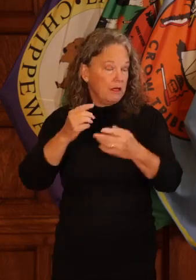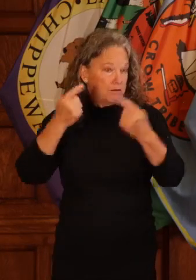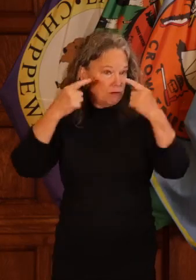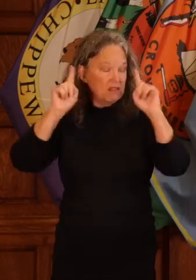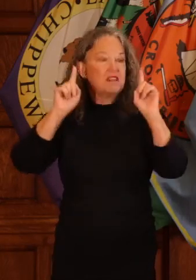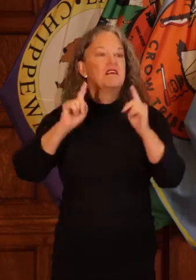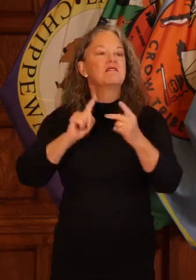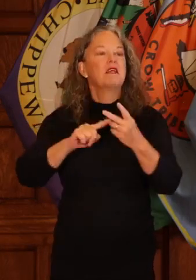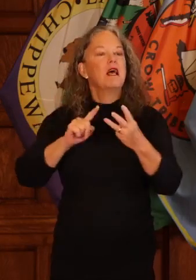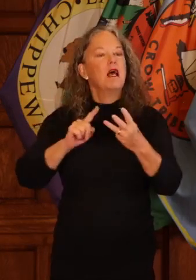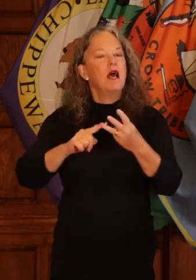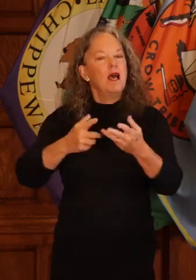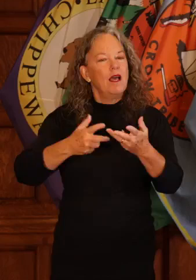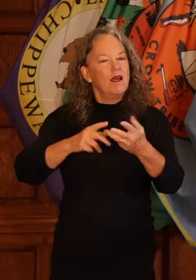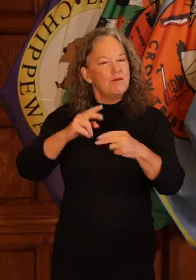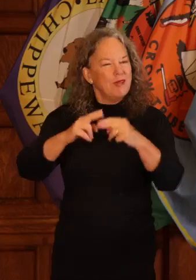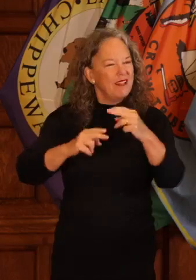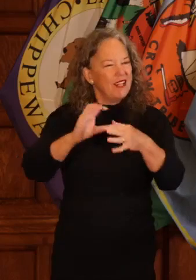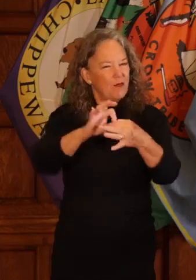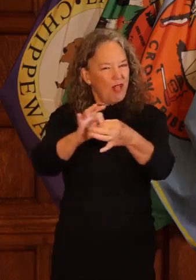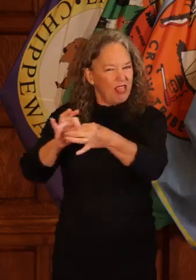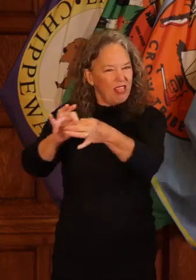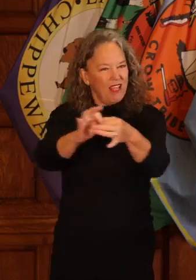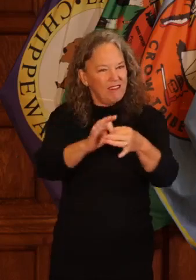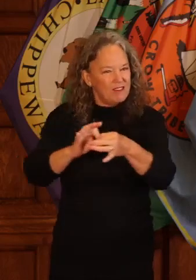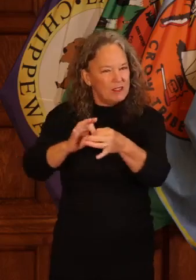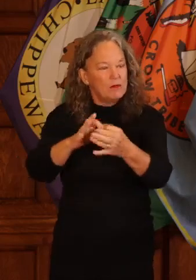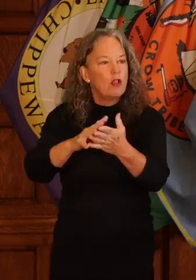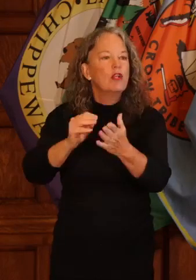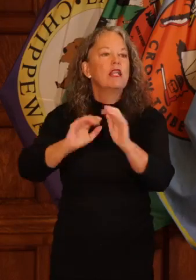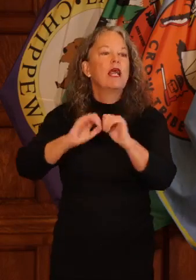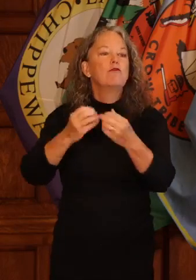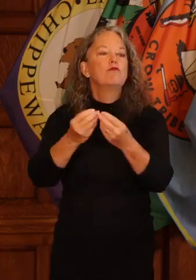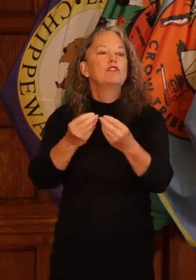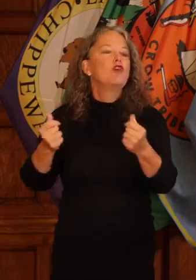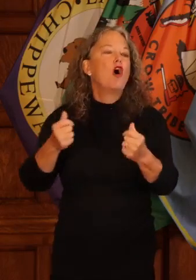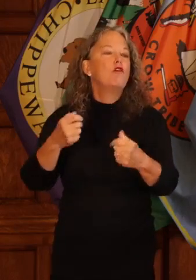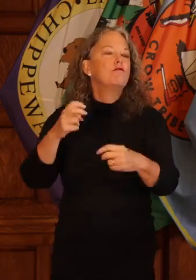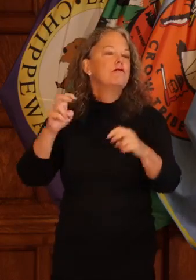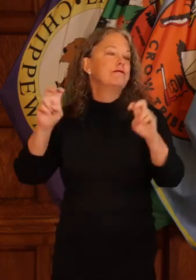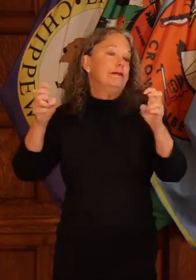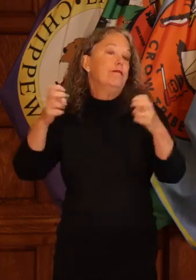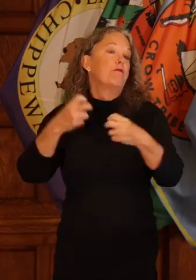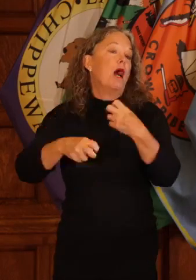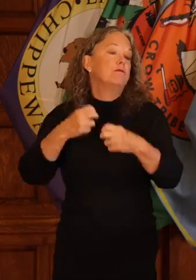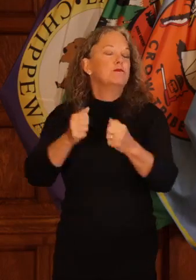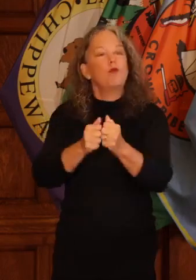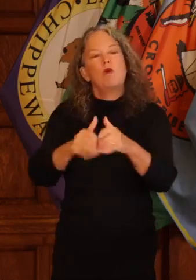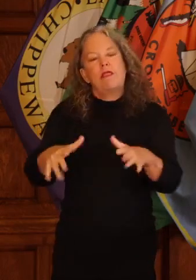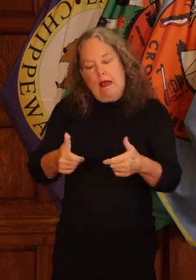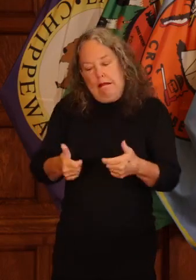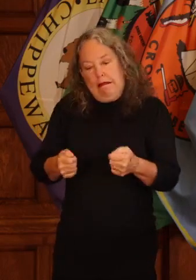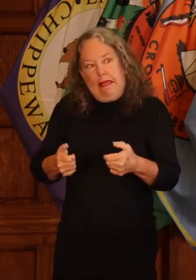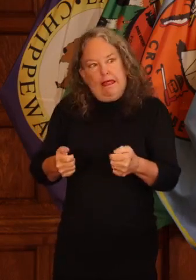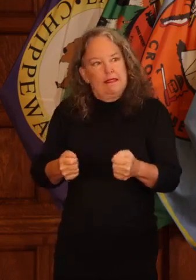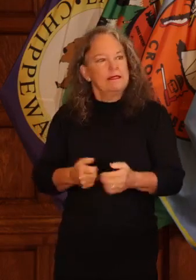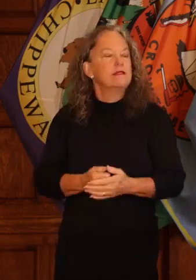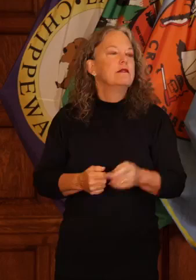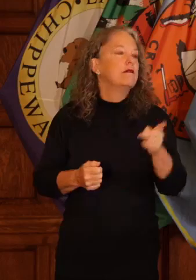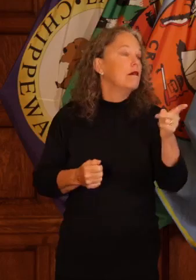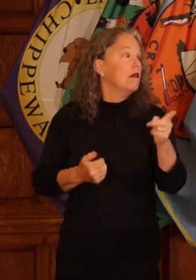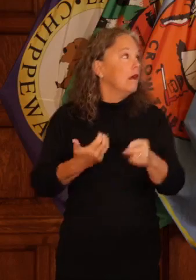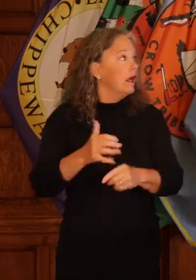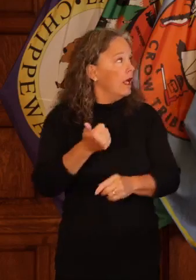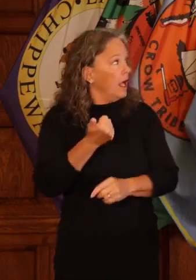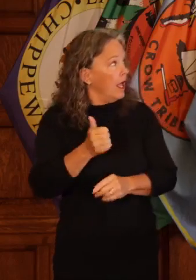and they're building relationships and learning how to resolve issues without sending off flaming texts. Have anybody talked to you about sort